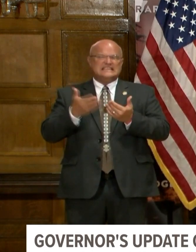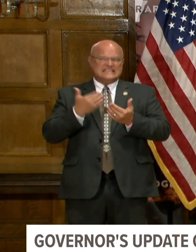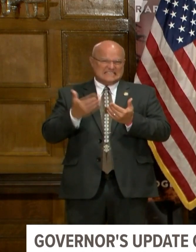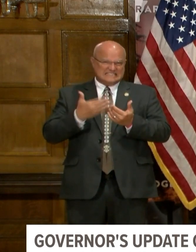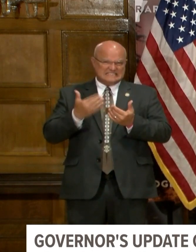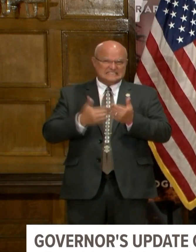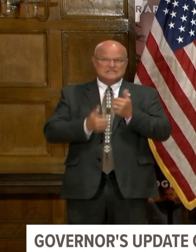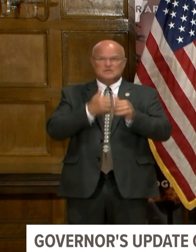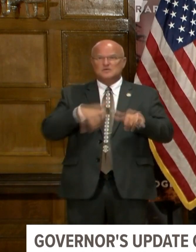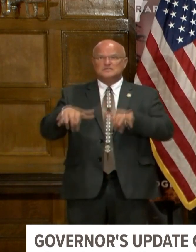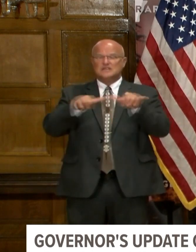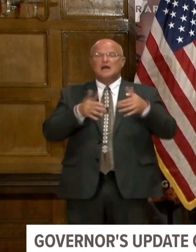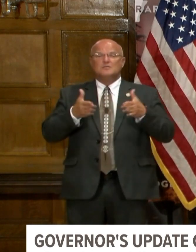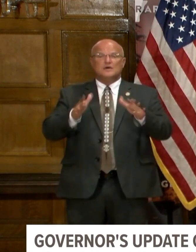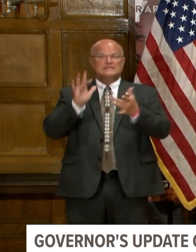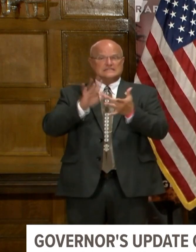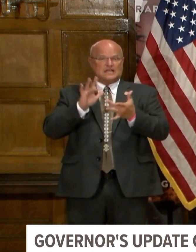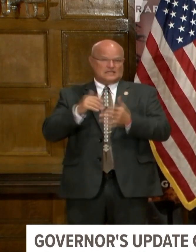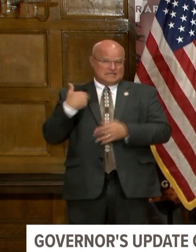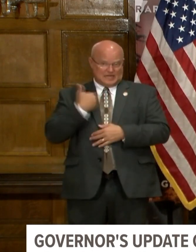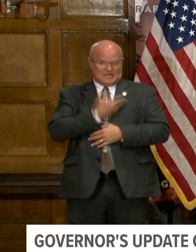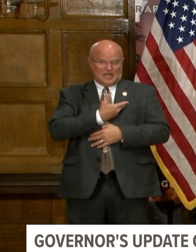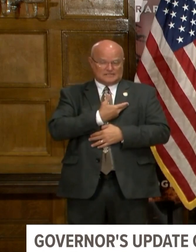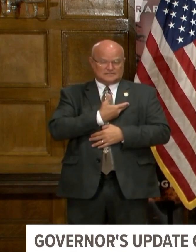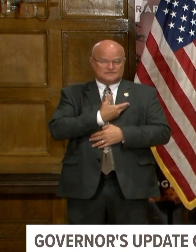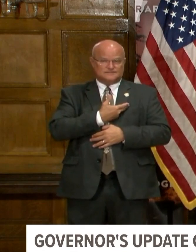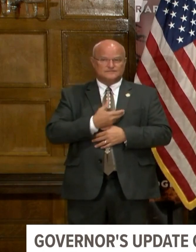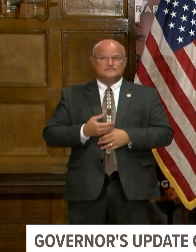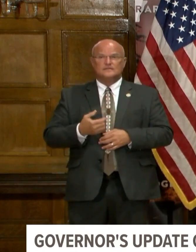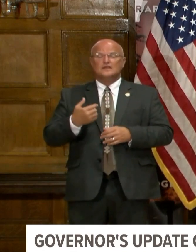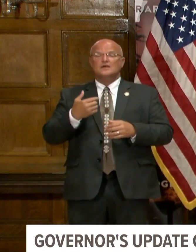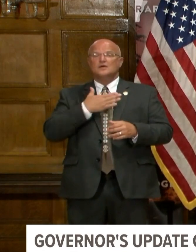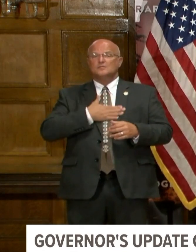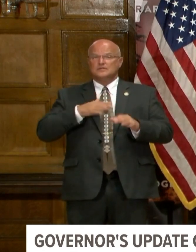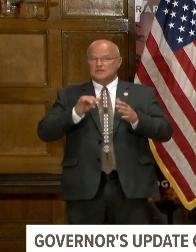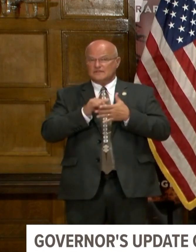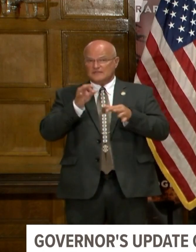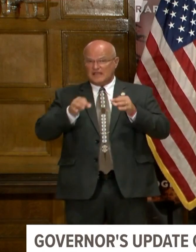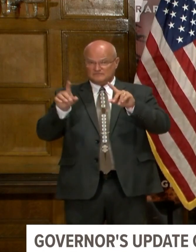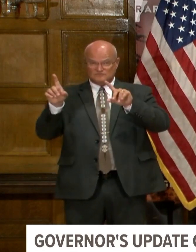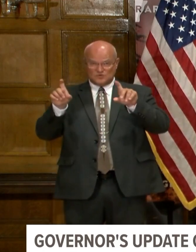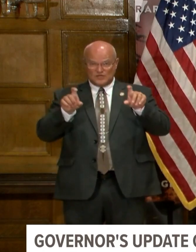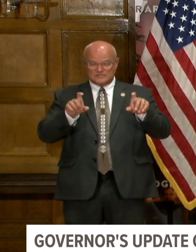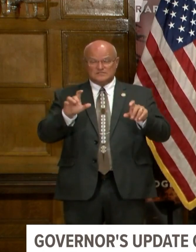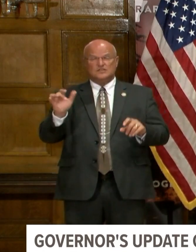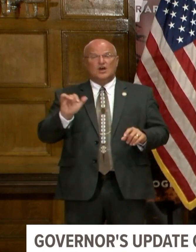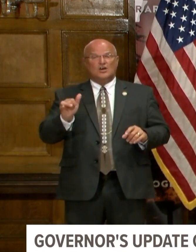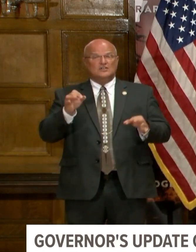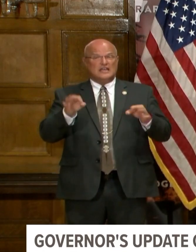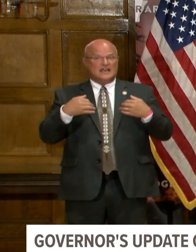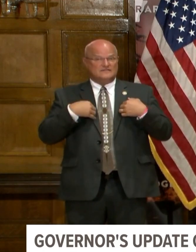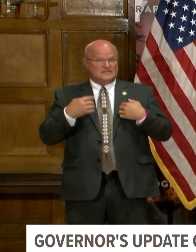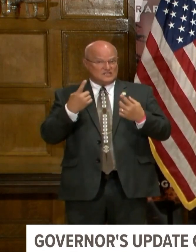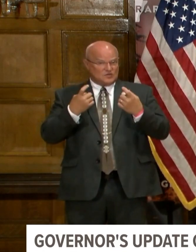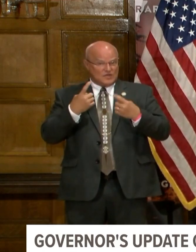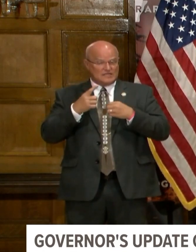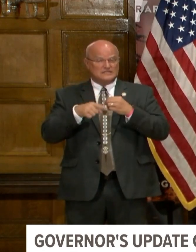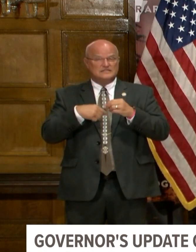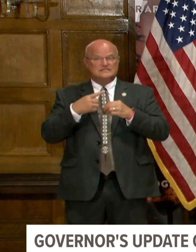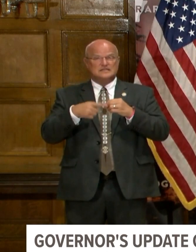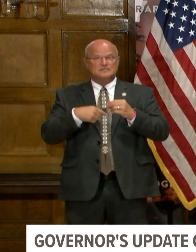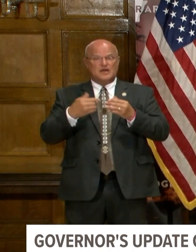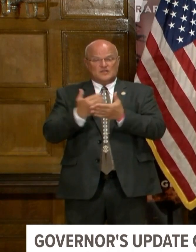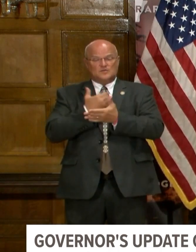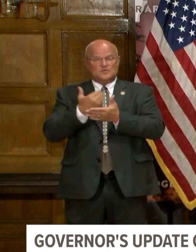easiest, most common ways to contact us, and we ask that you do that if you have any questions. And also, if there are any questions about